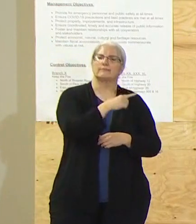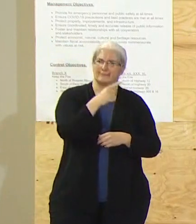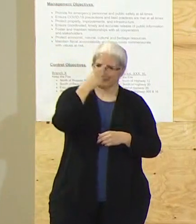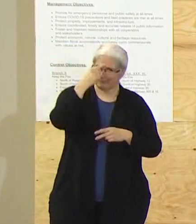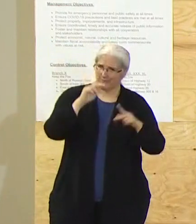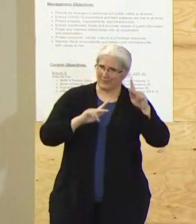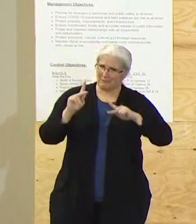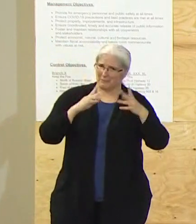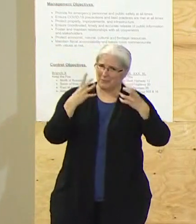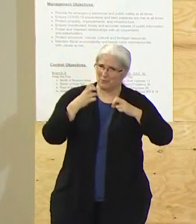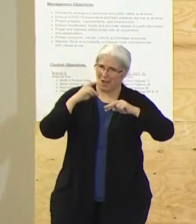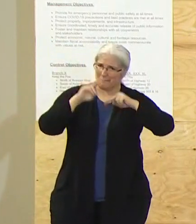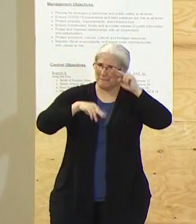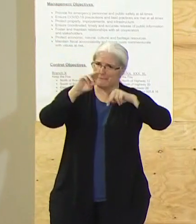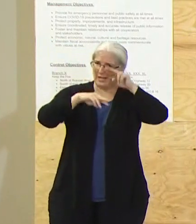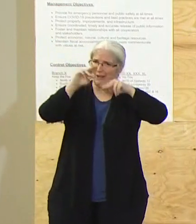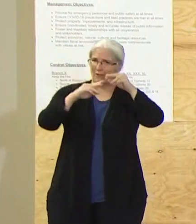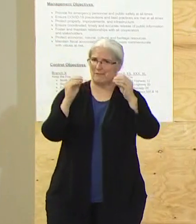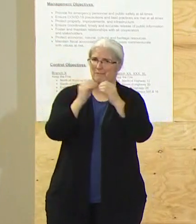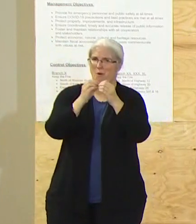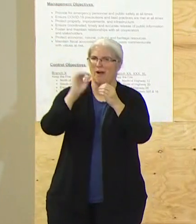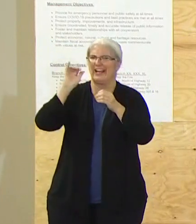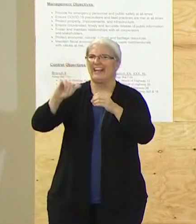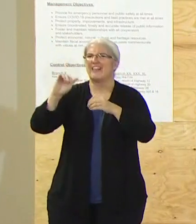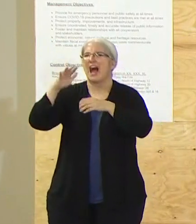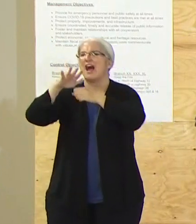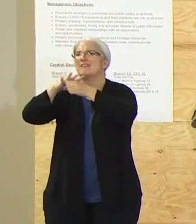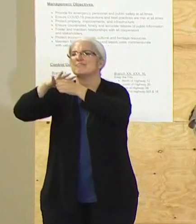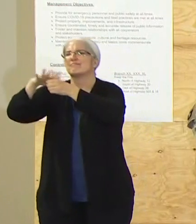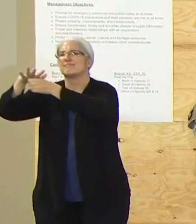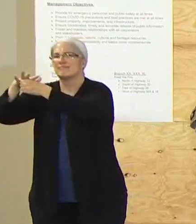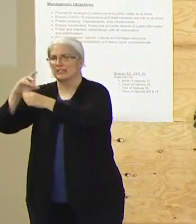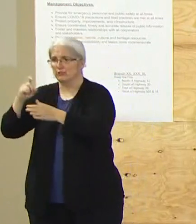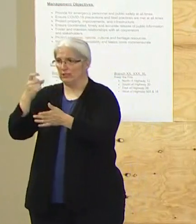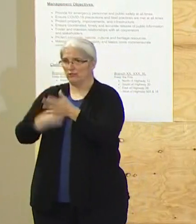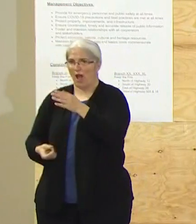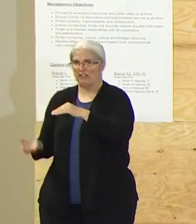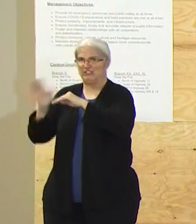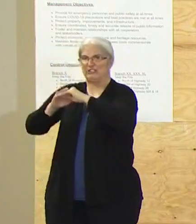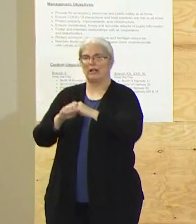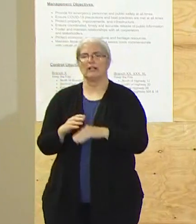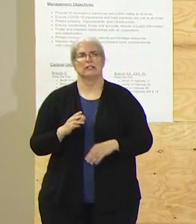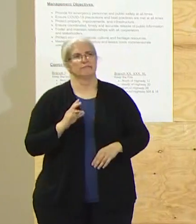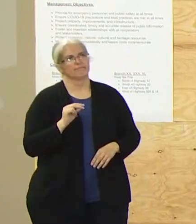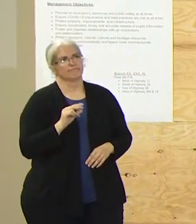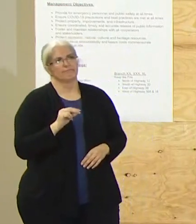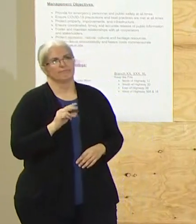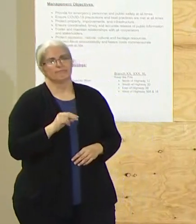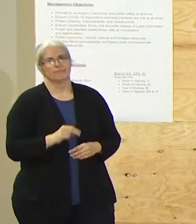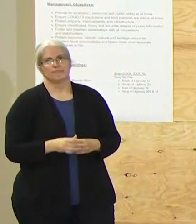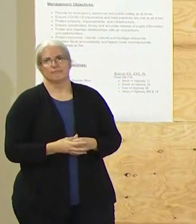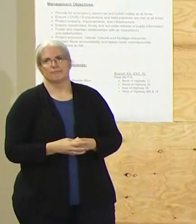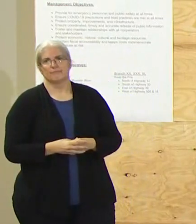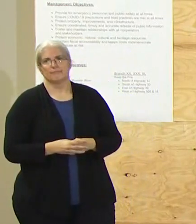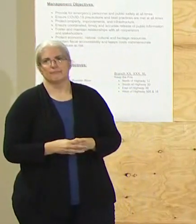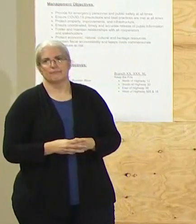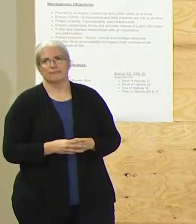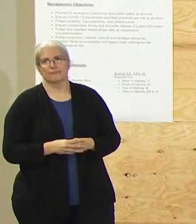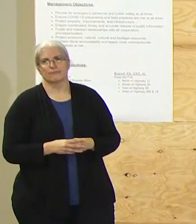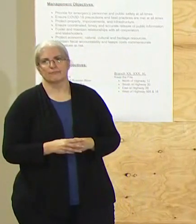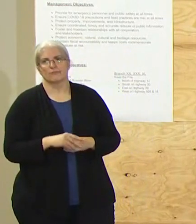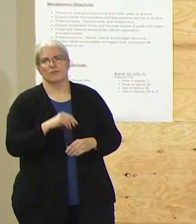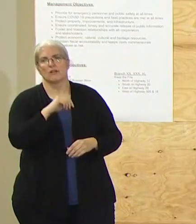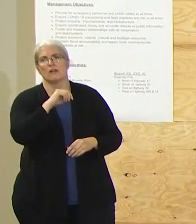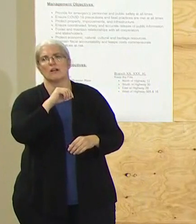considered any surcharges at this moment. Okay. Reporters also have questions about business in